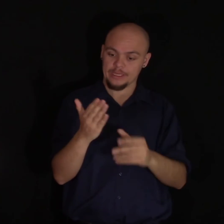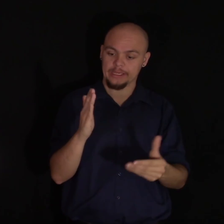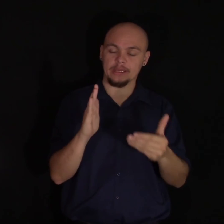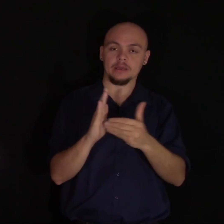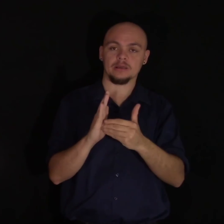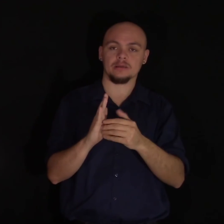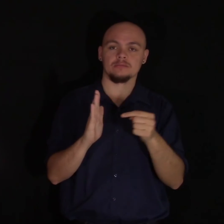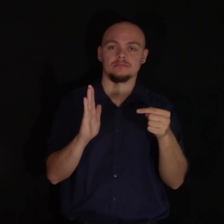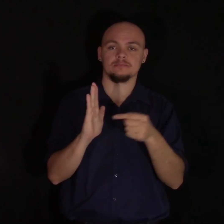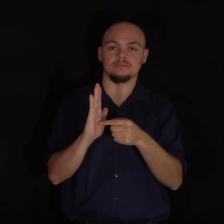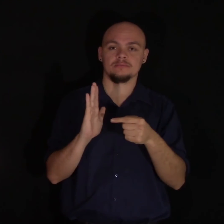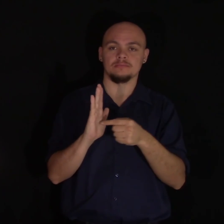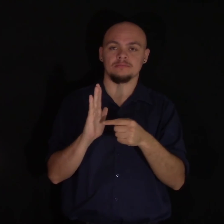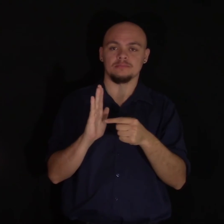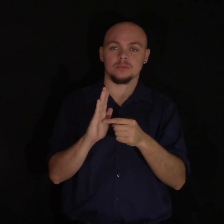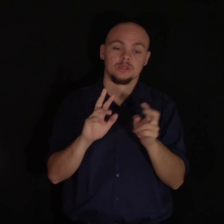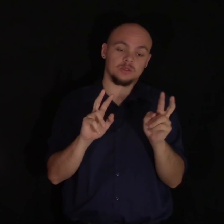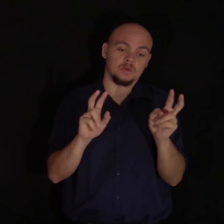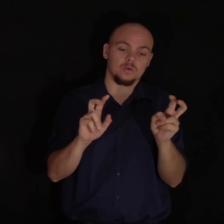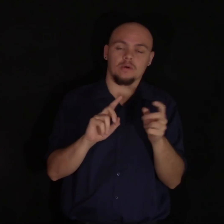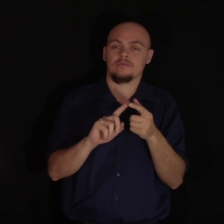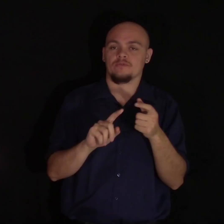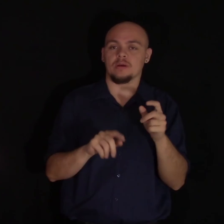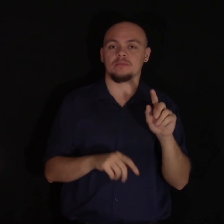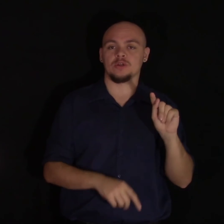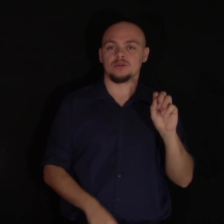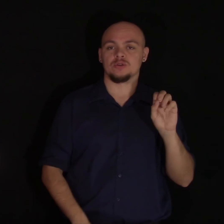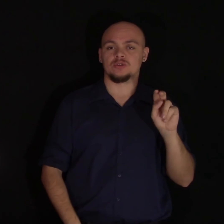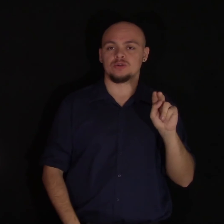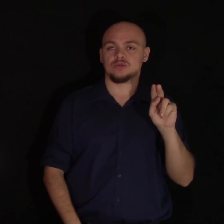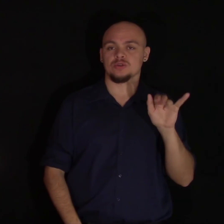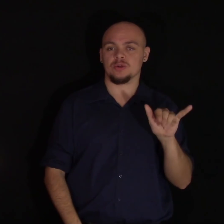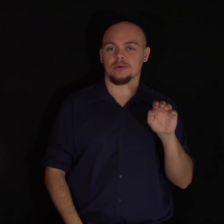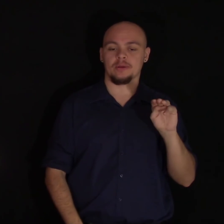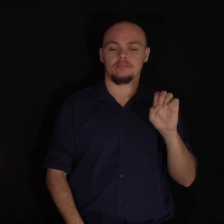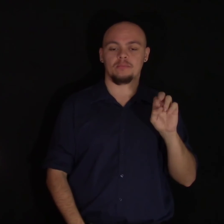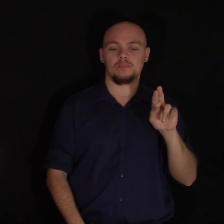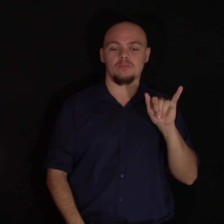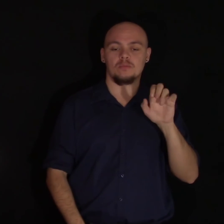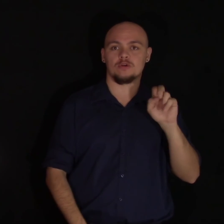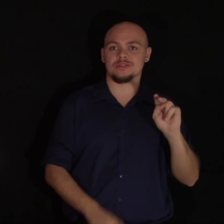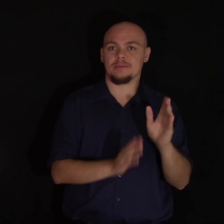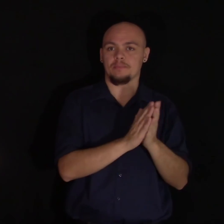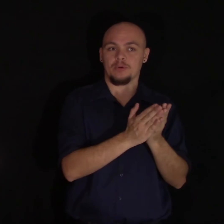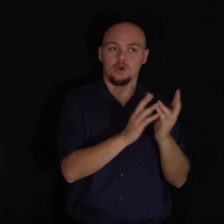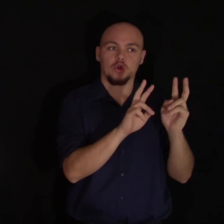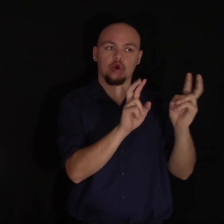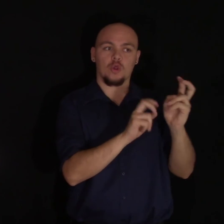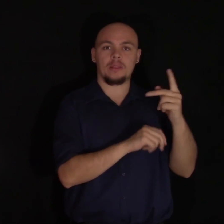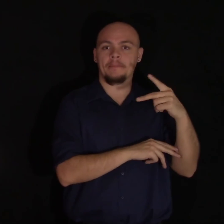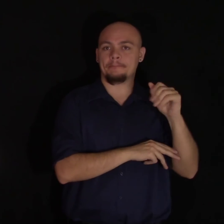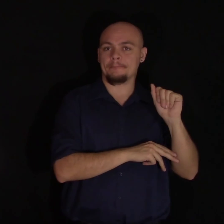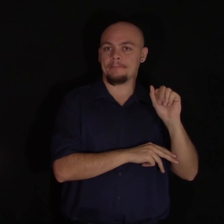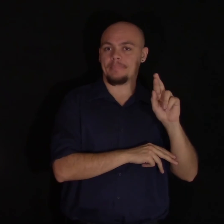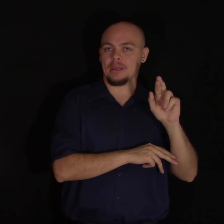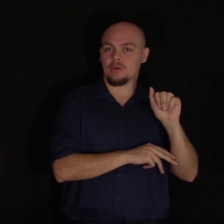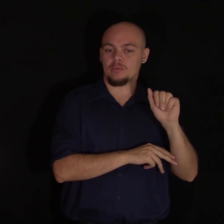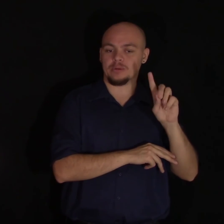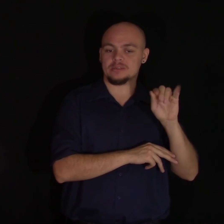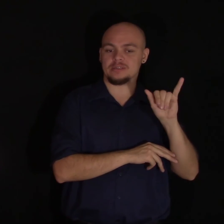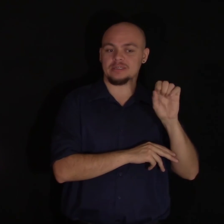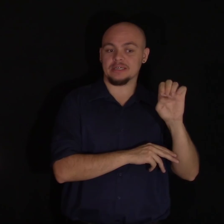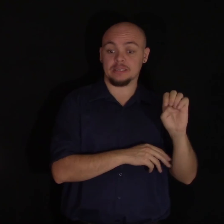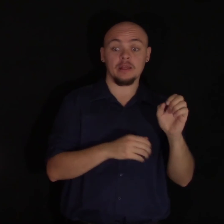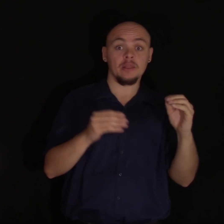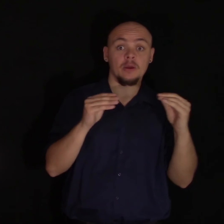across this modified quote from Toni Morrison's book, Paradise. There are more scary things